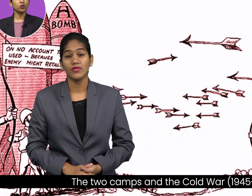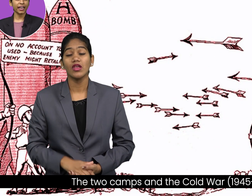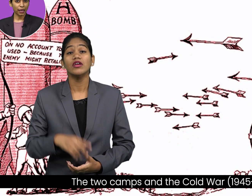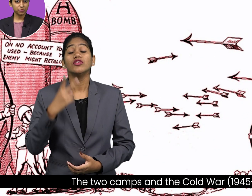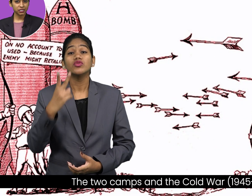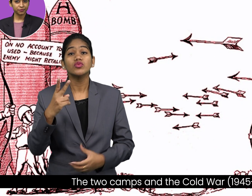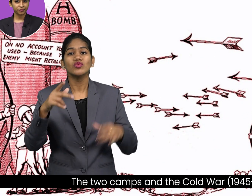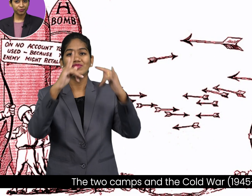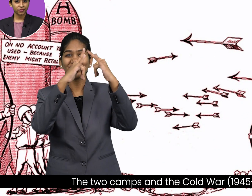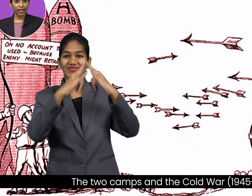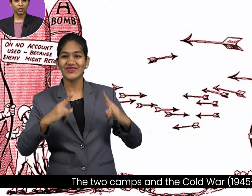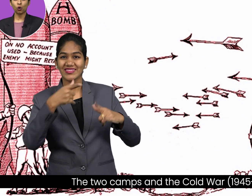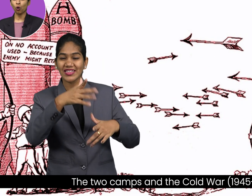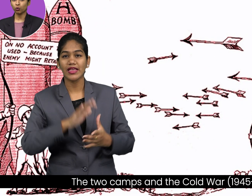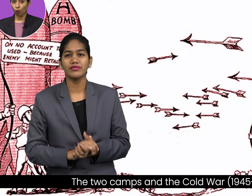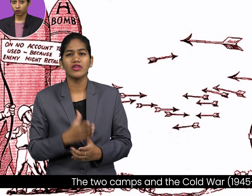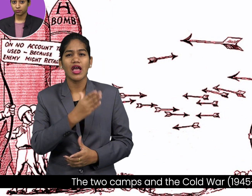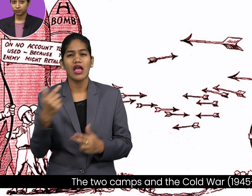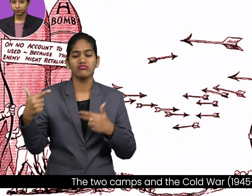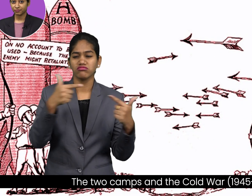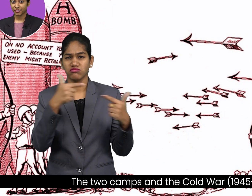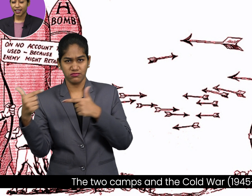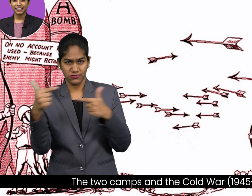The two camps and the Cold War,